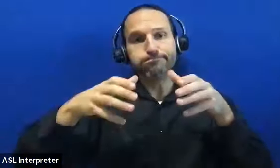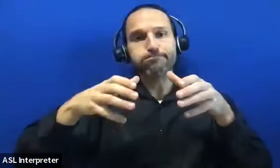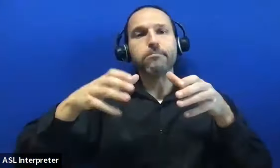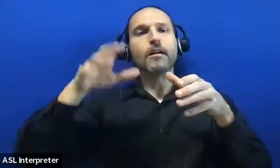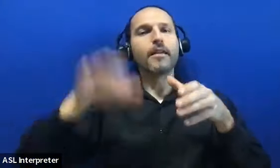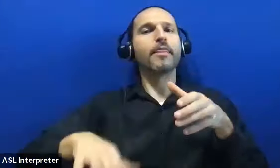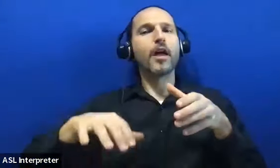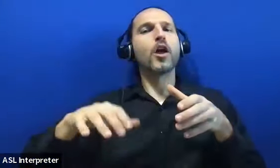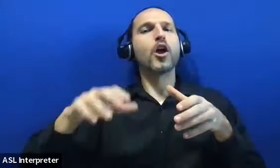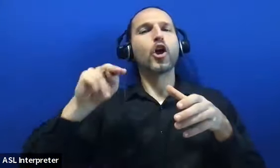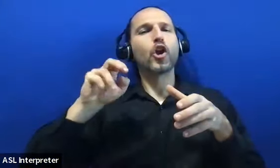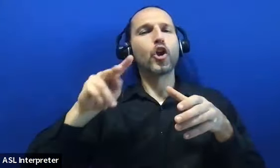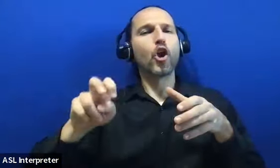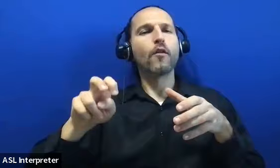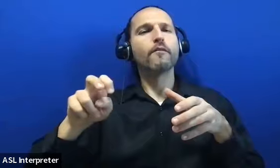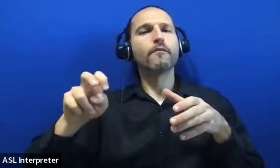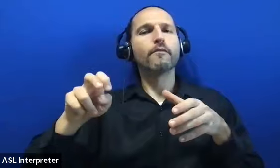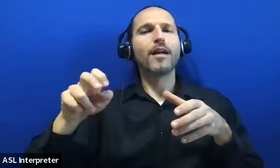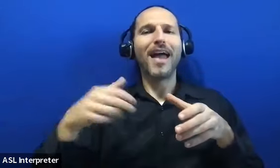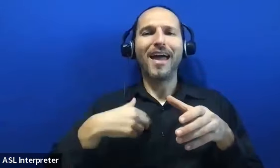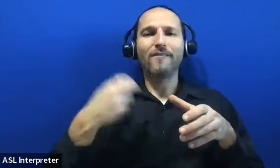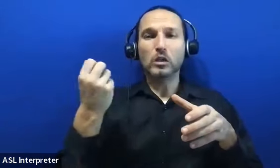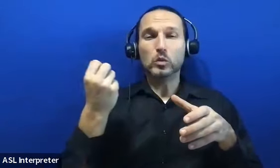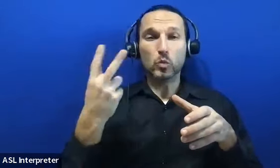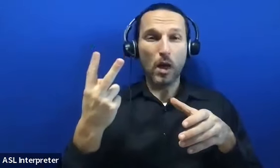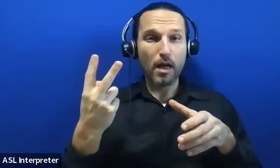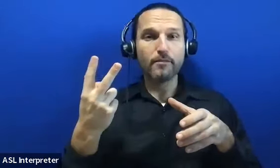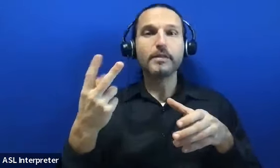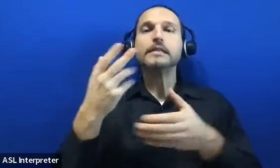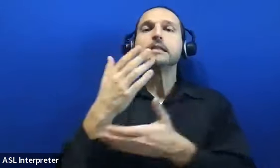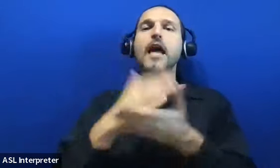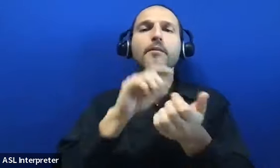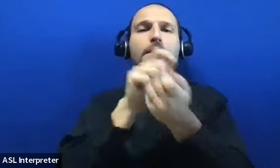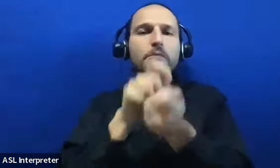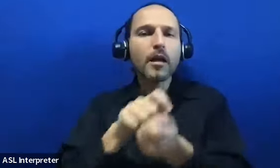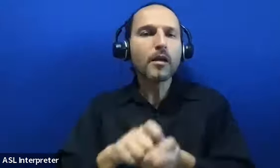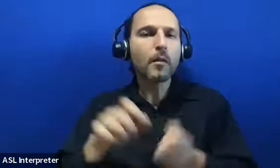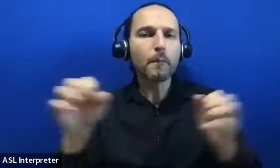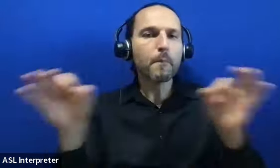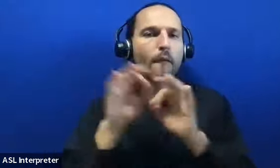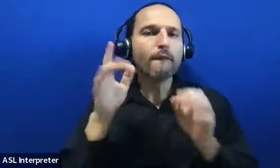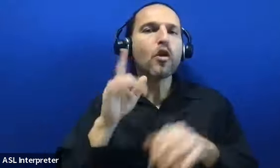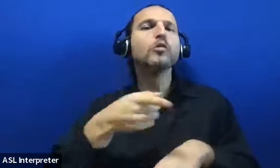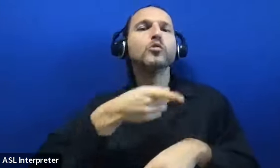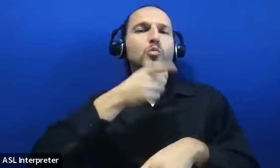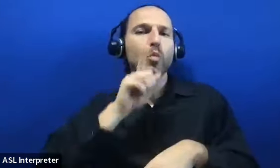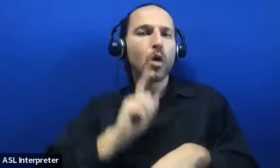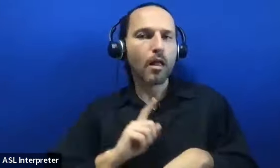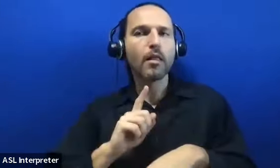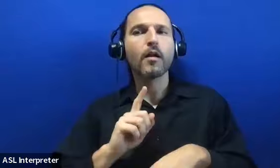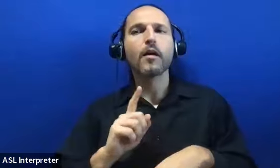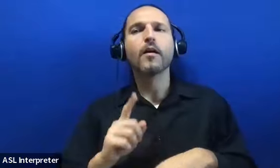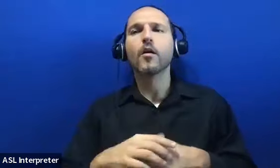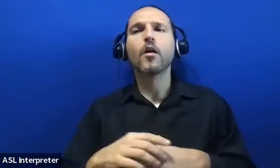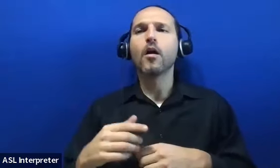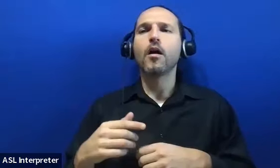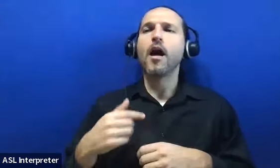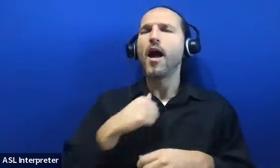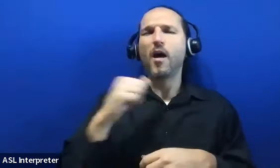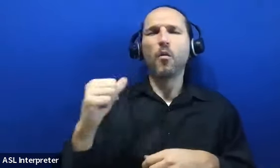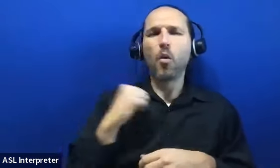because there are 12. And there are some cranial nerves that are specifically really important for swallowing. We won't get into too